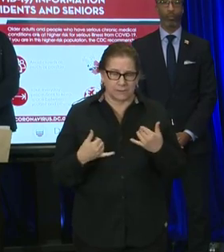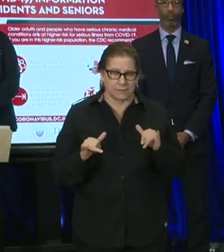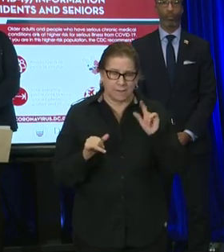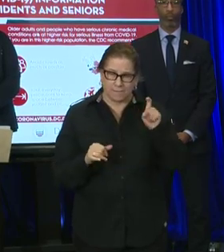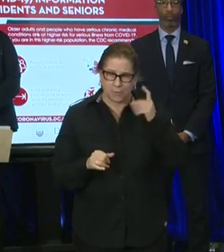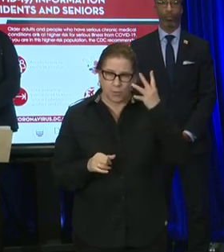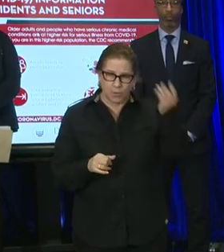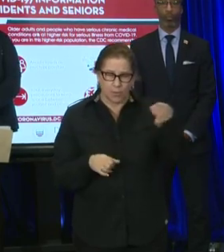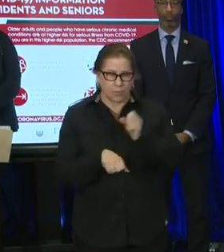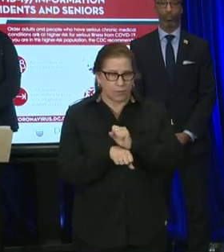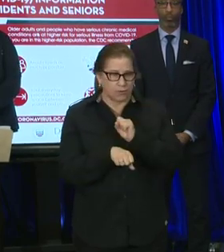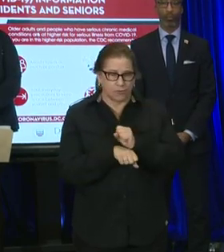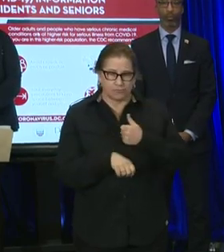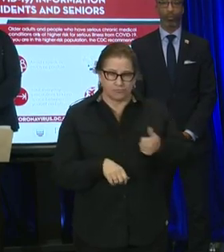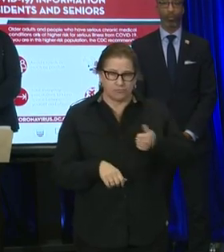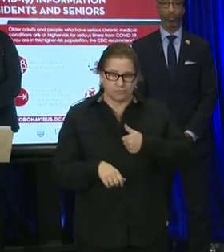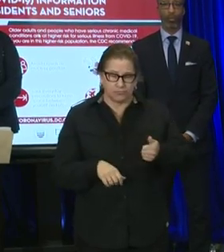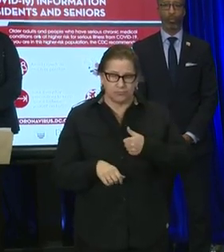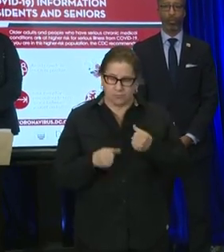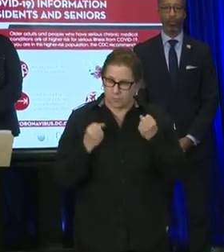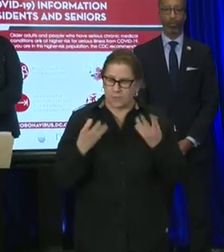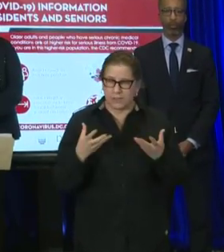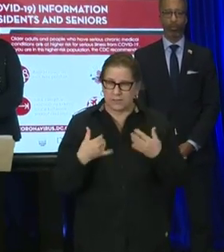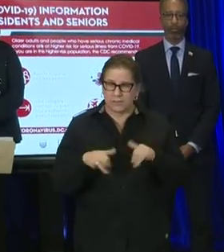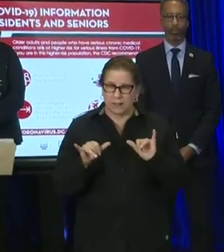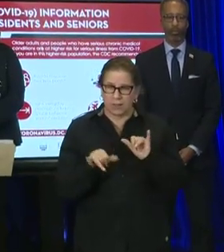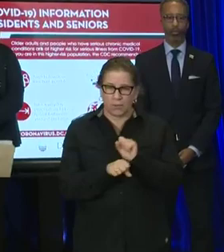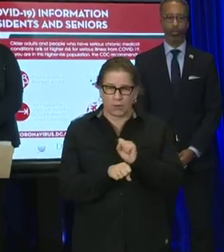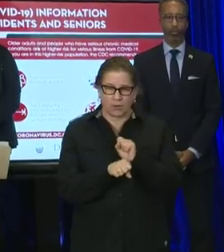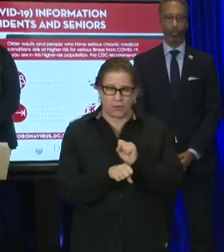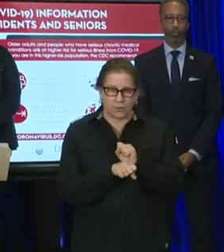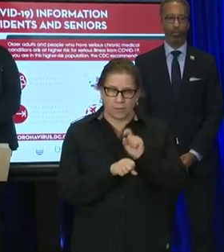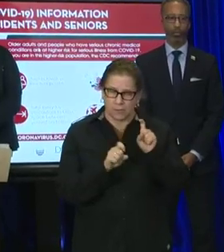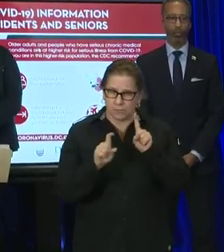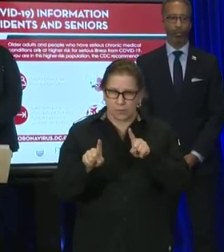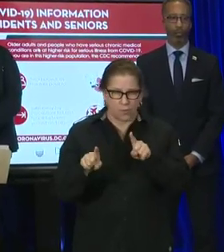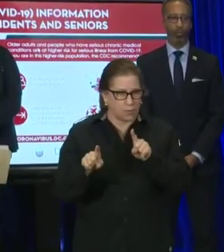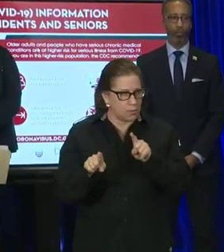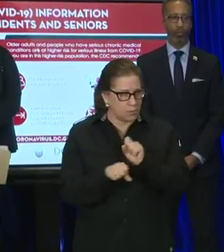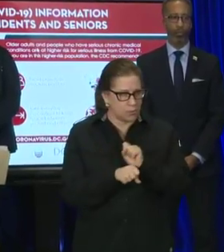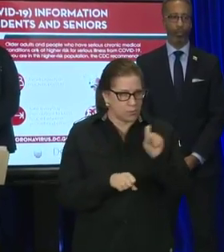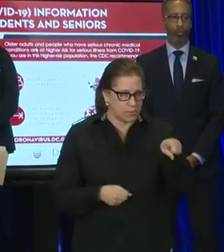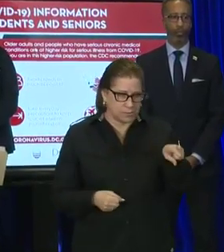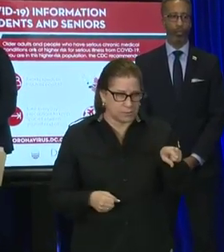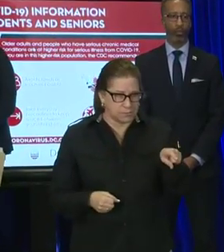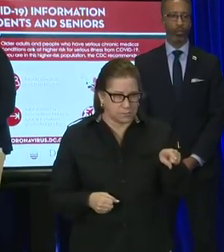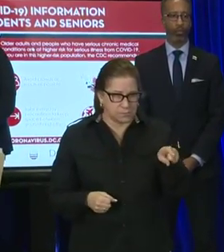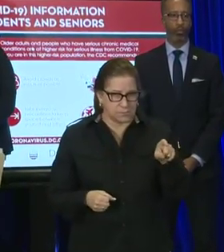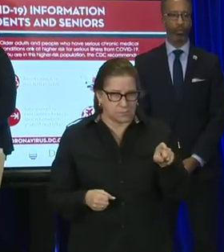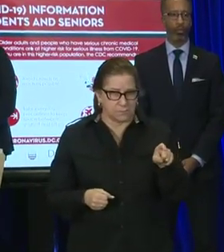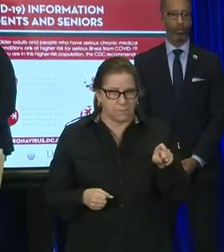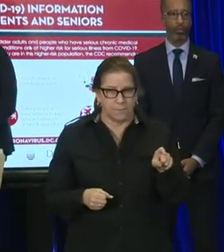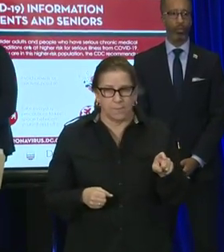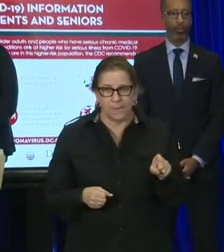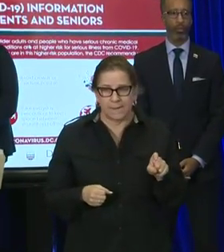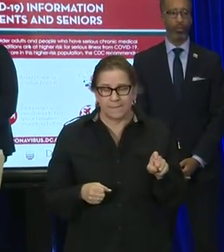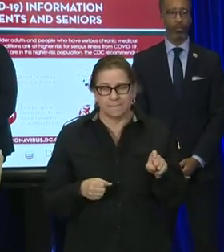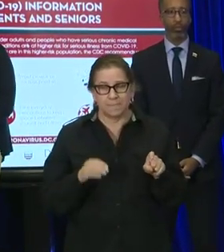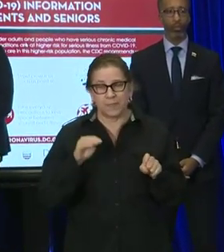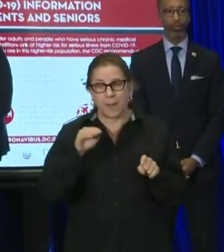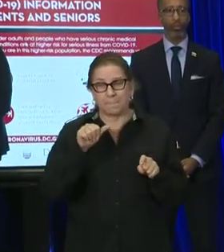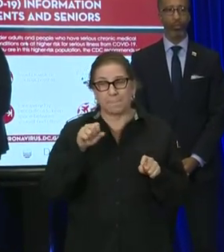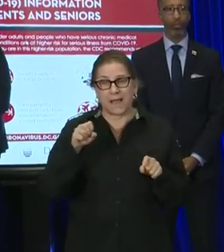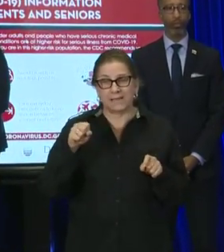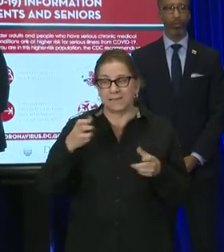city, we know, and our essential employees that are going to be working. We're extending our mass gathering order, and we're